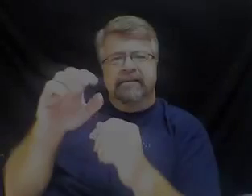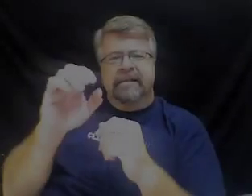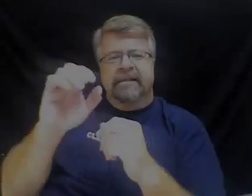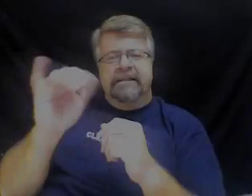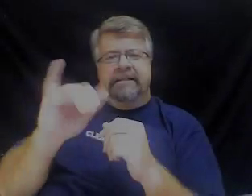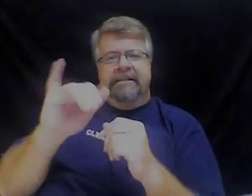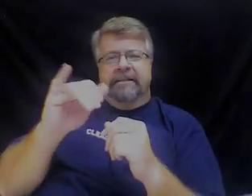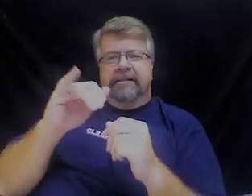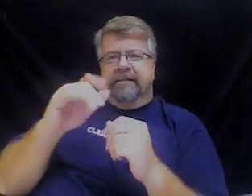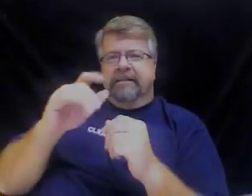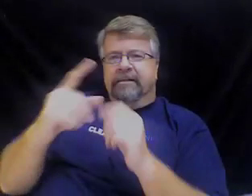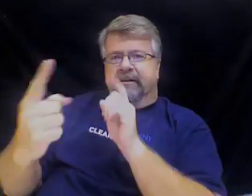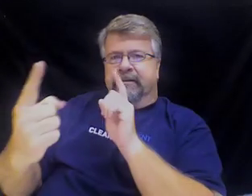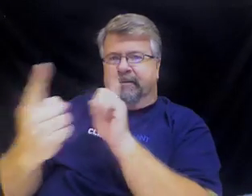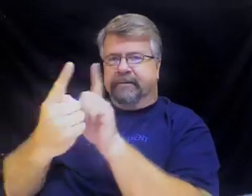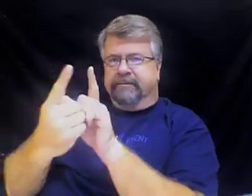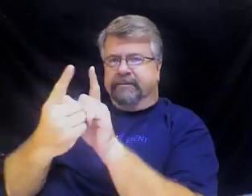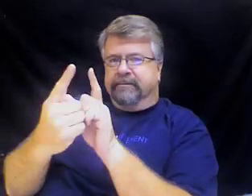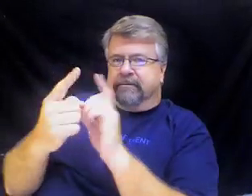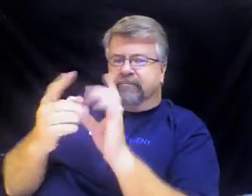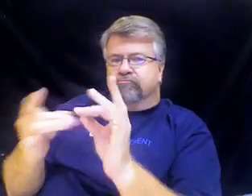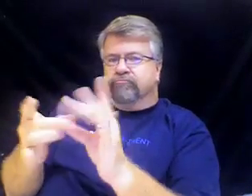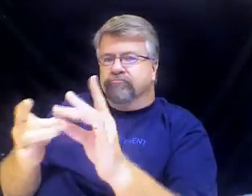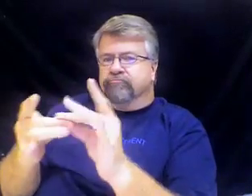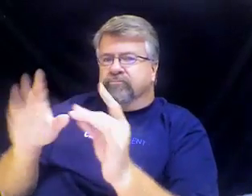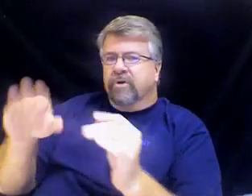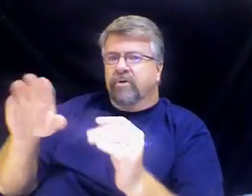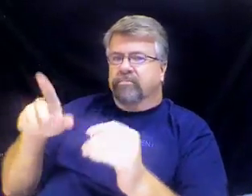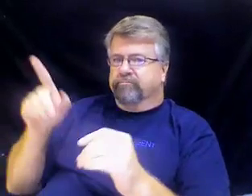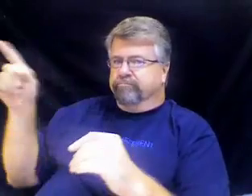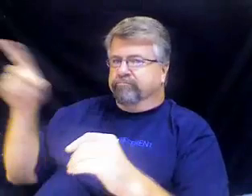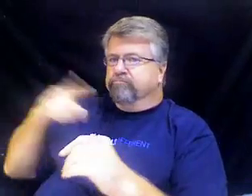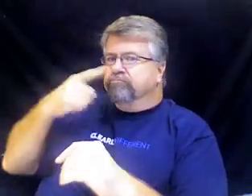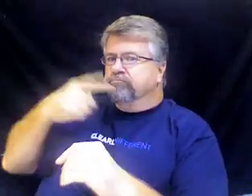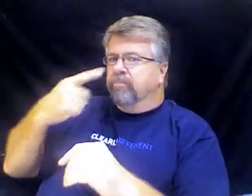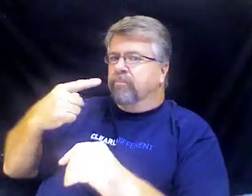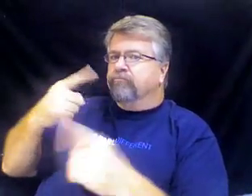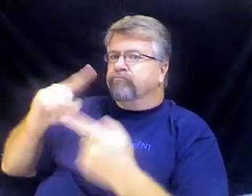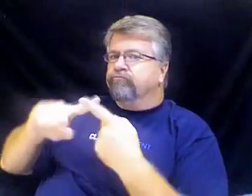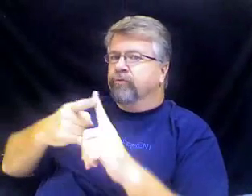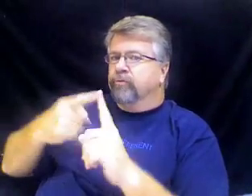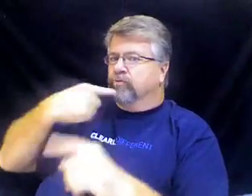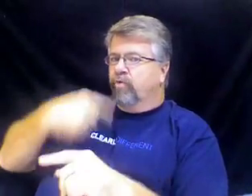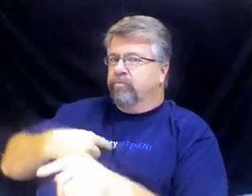I'm really, I'm telling you, I'm really struggling with this little extra, because I'm just going to our 20s, because we're just going